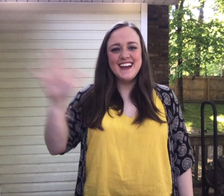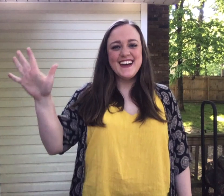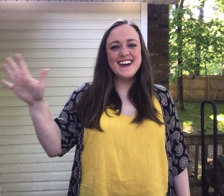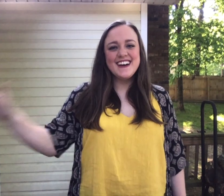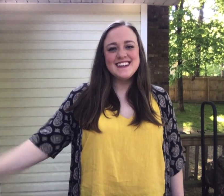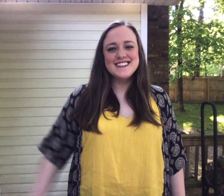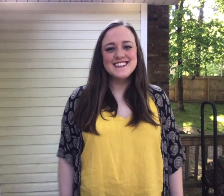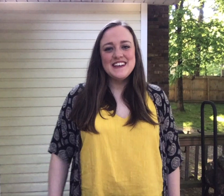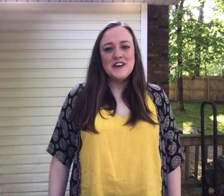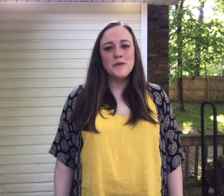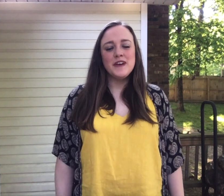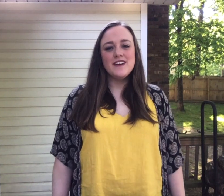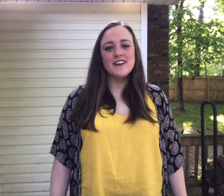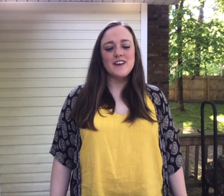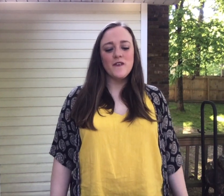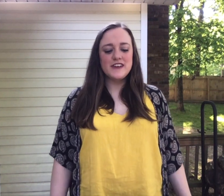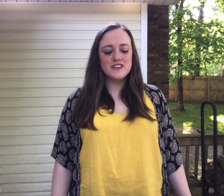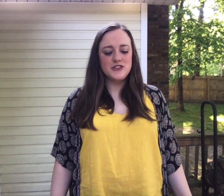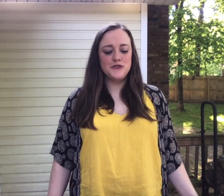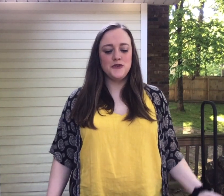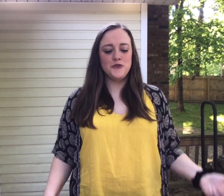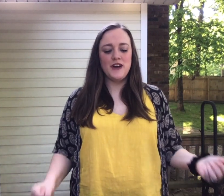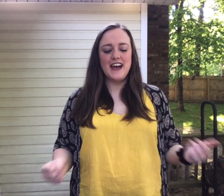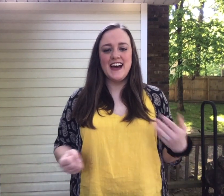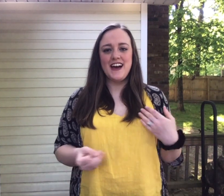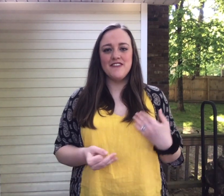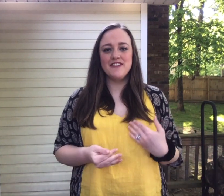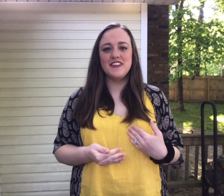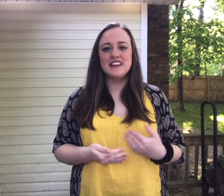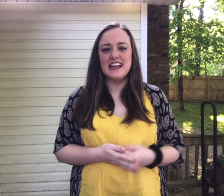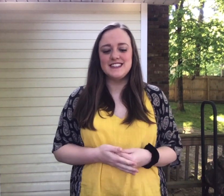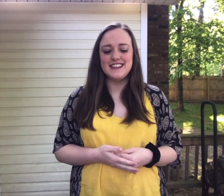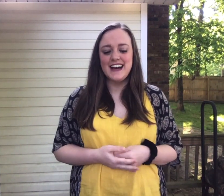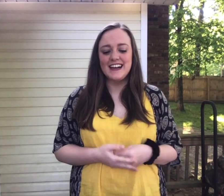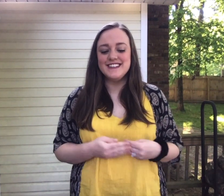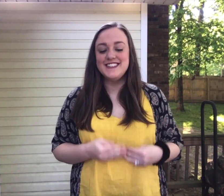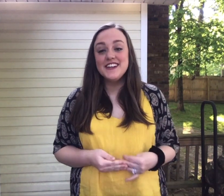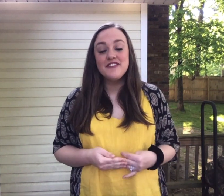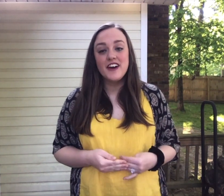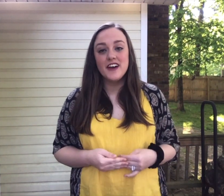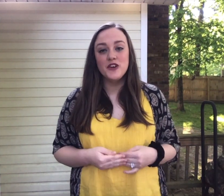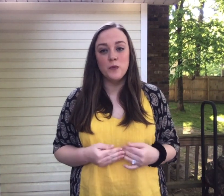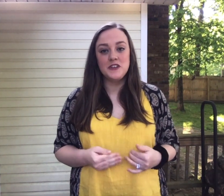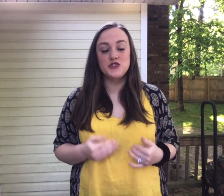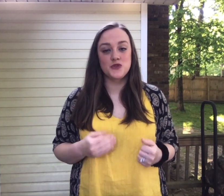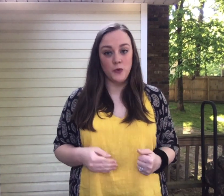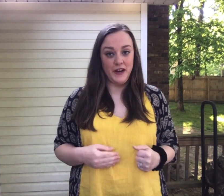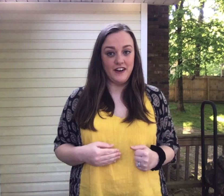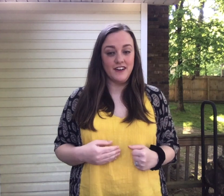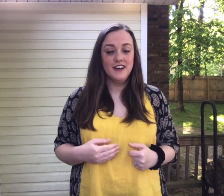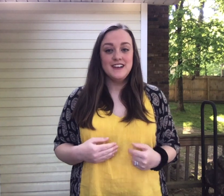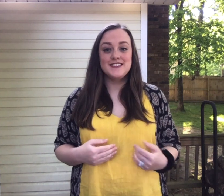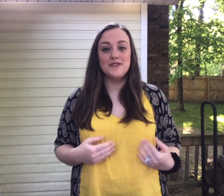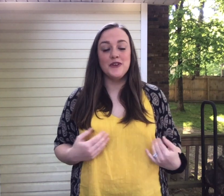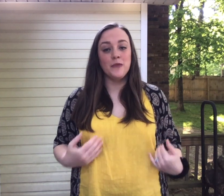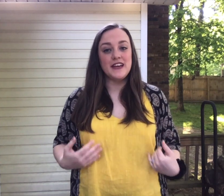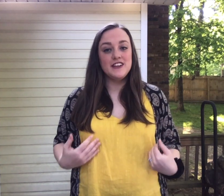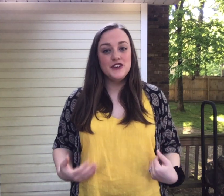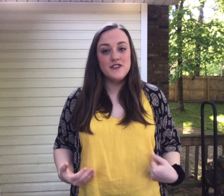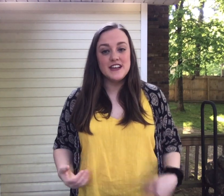Hey guys, we are going to have the lesson identifying which square. So the way to do this, and